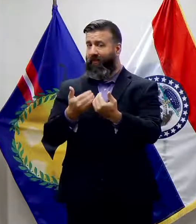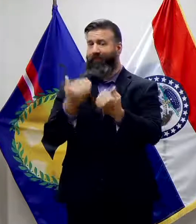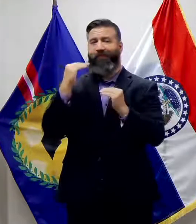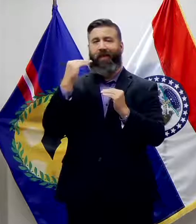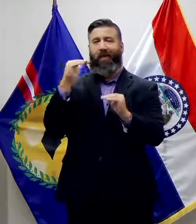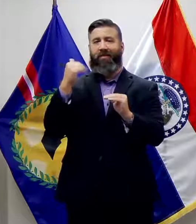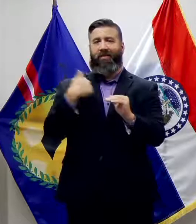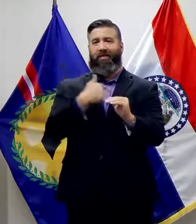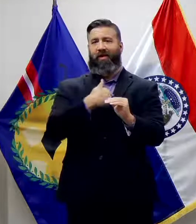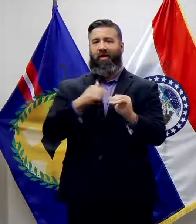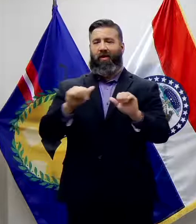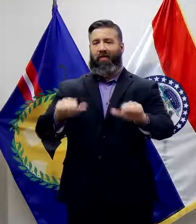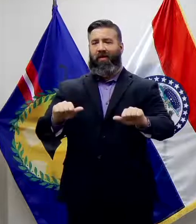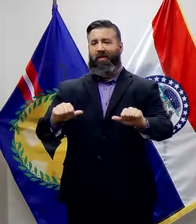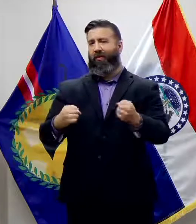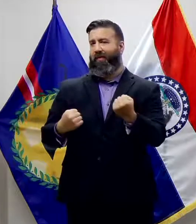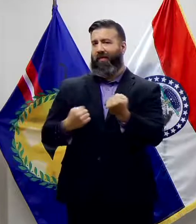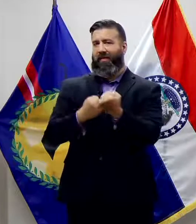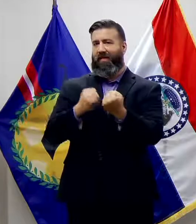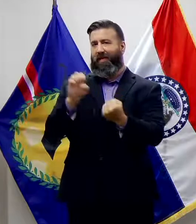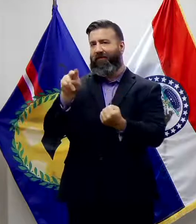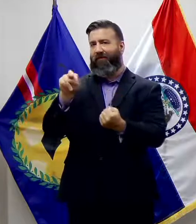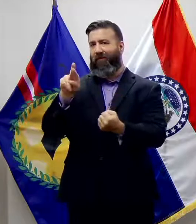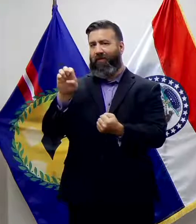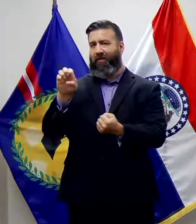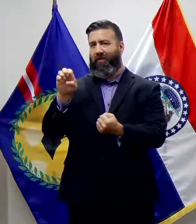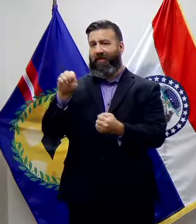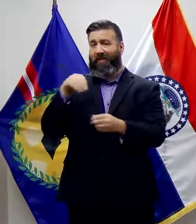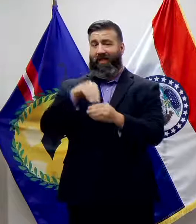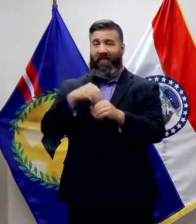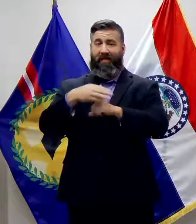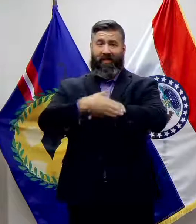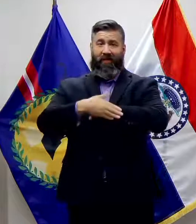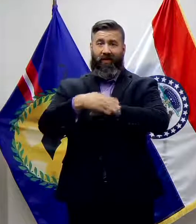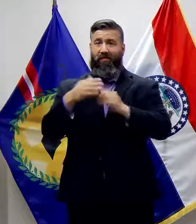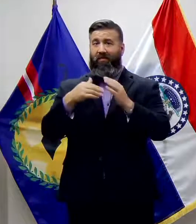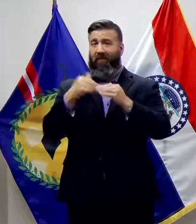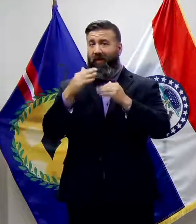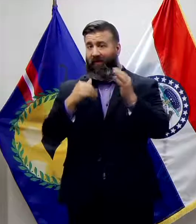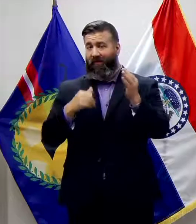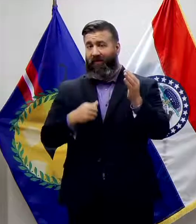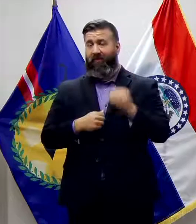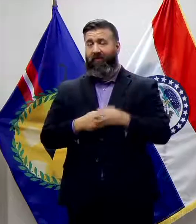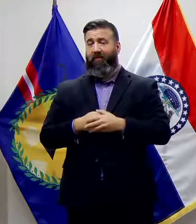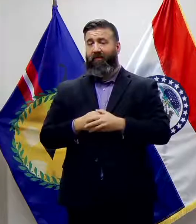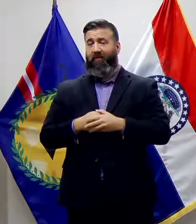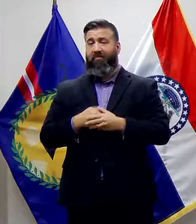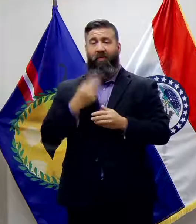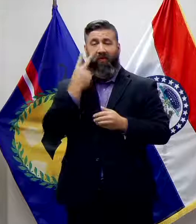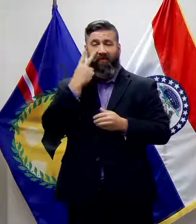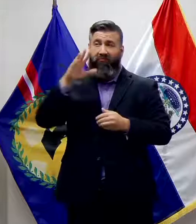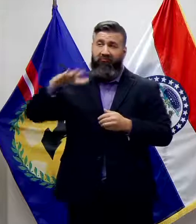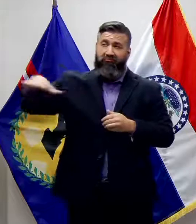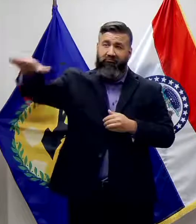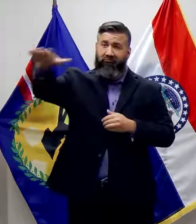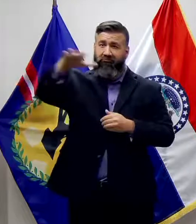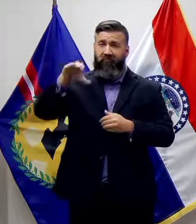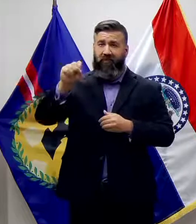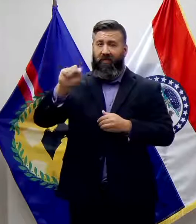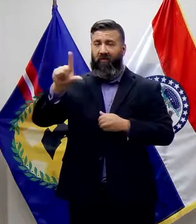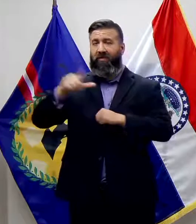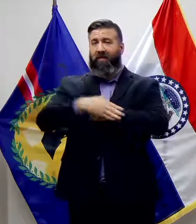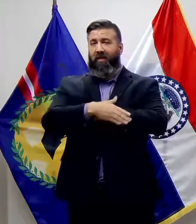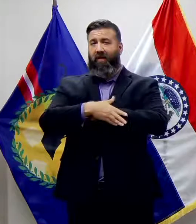to enforce a mask mandate in our county buildings. What we've seen throughout St. Louis County